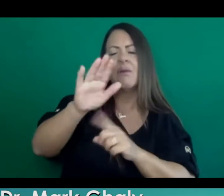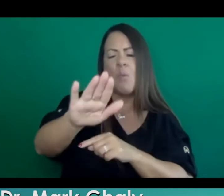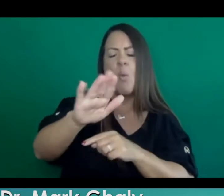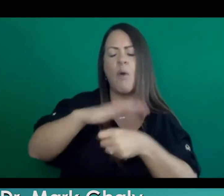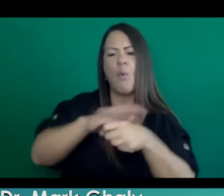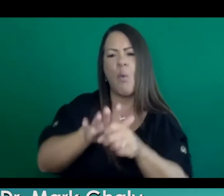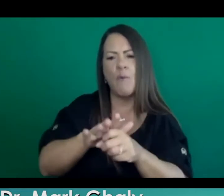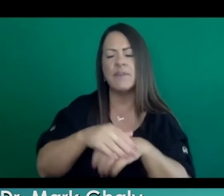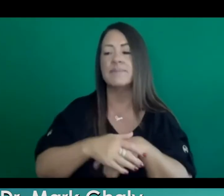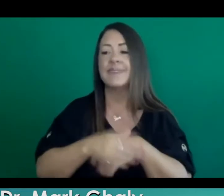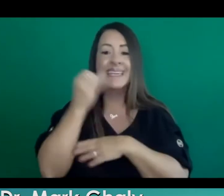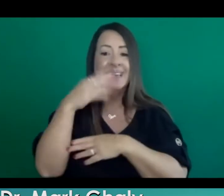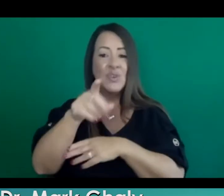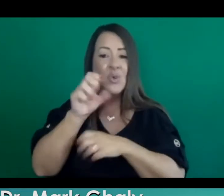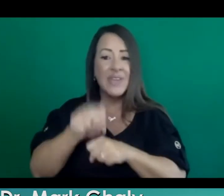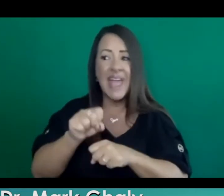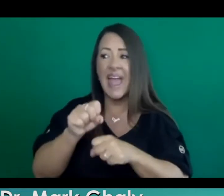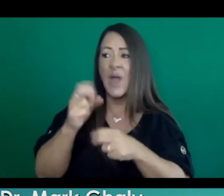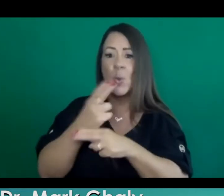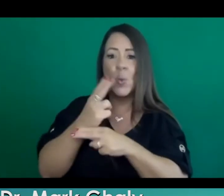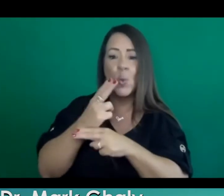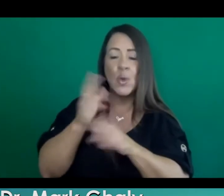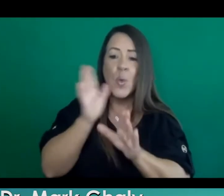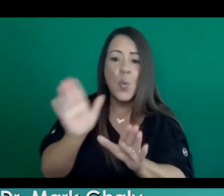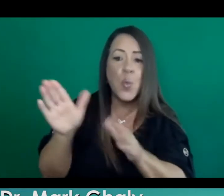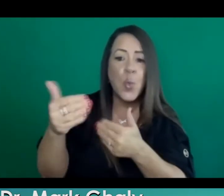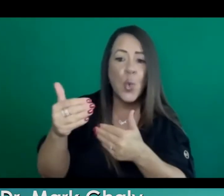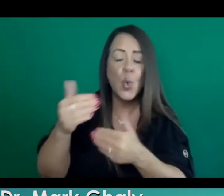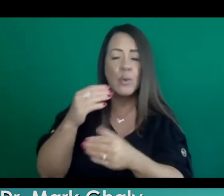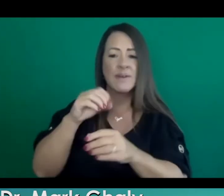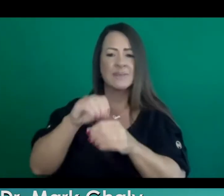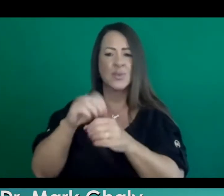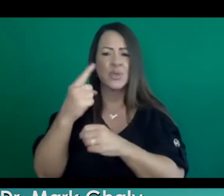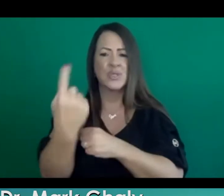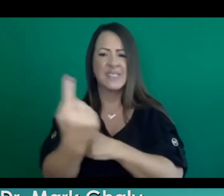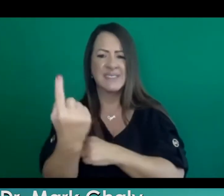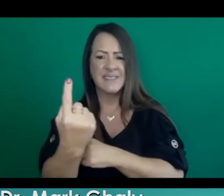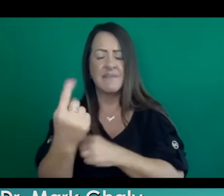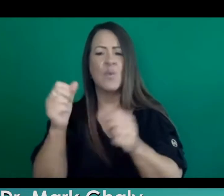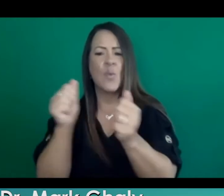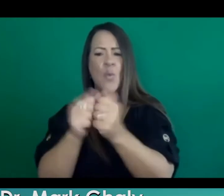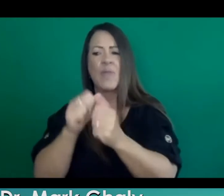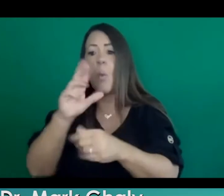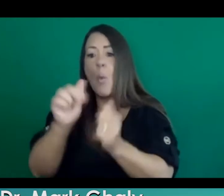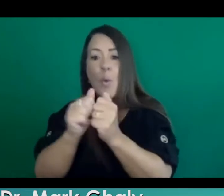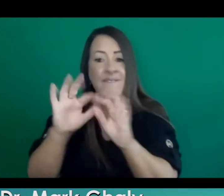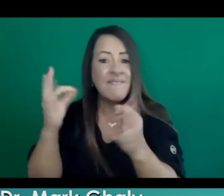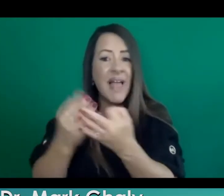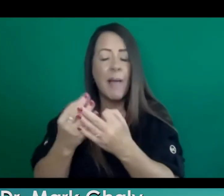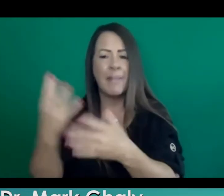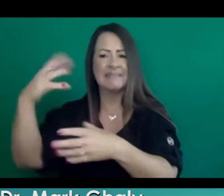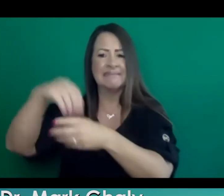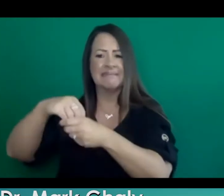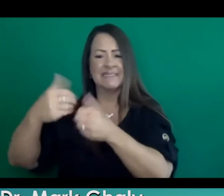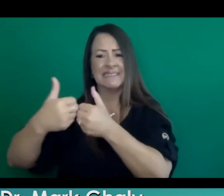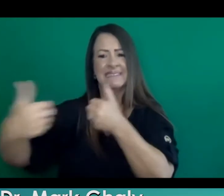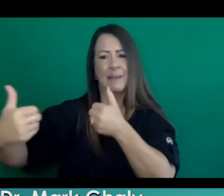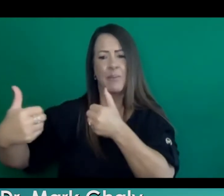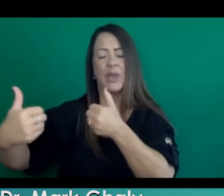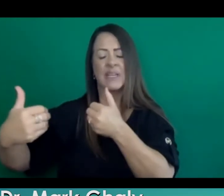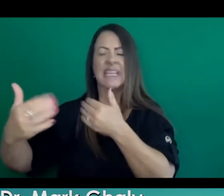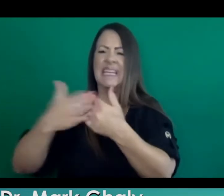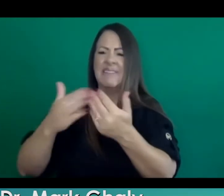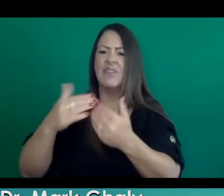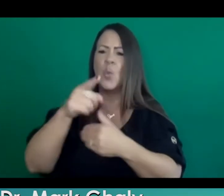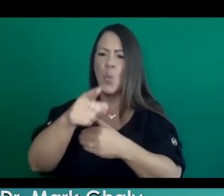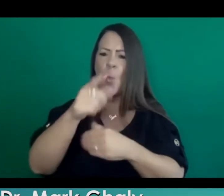space, a room, a bathroom to yourself or for your family, try to secure that. If you can wear your face covering, even when you're